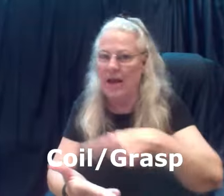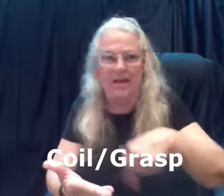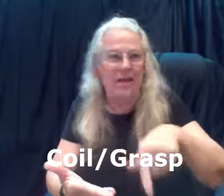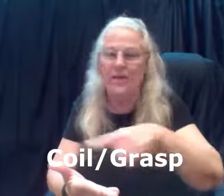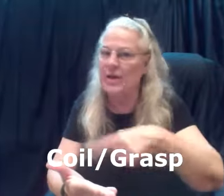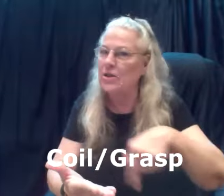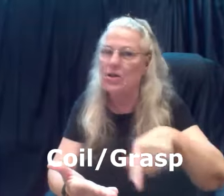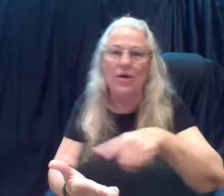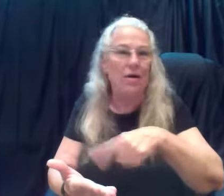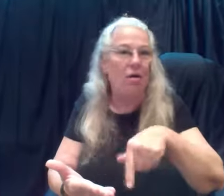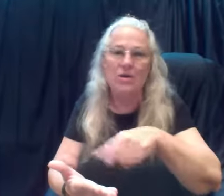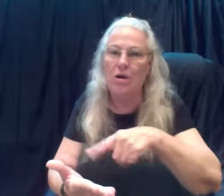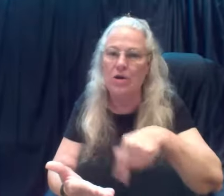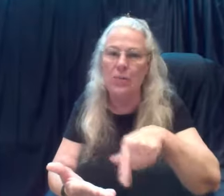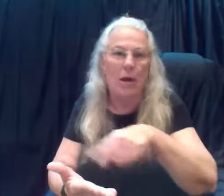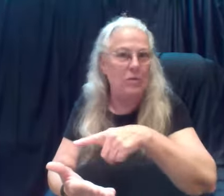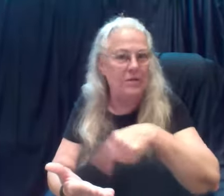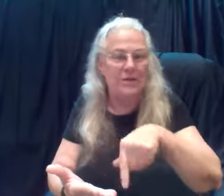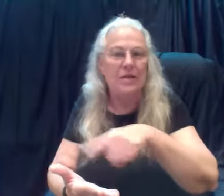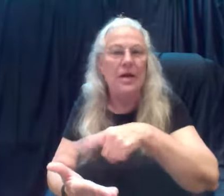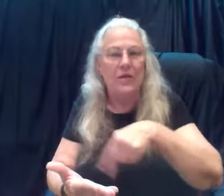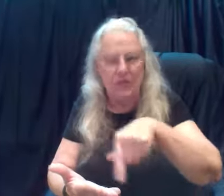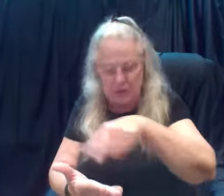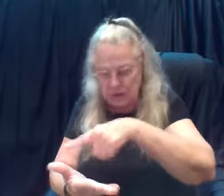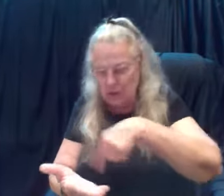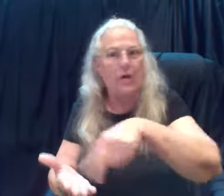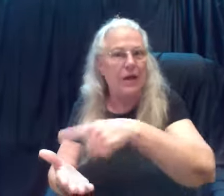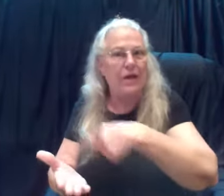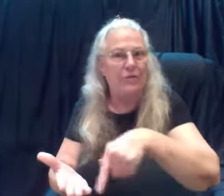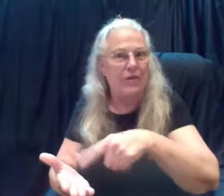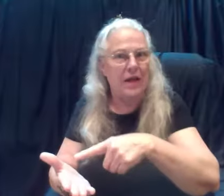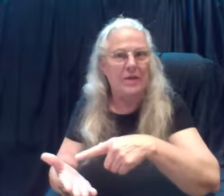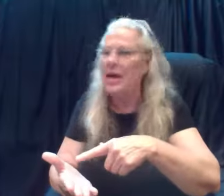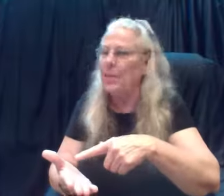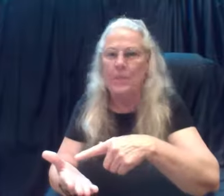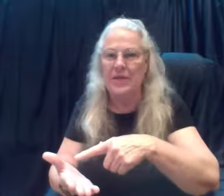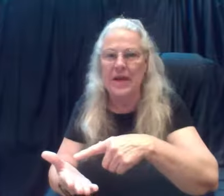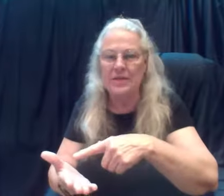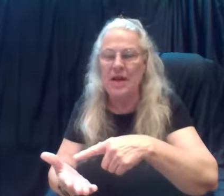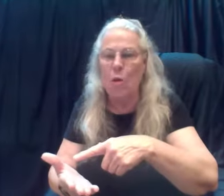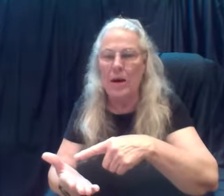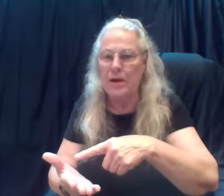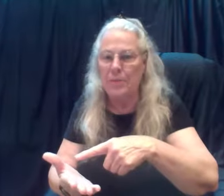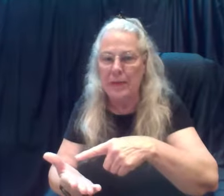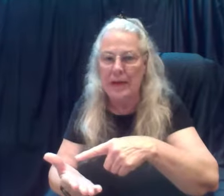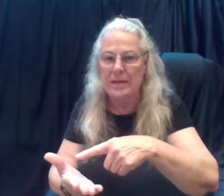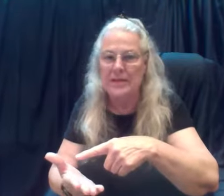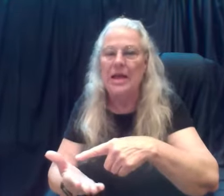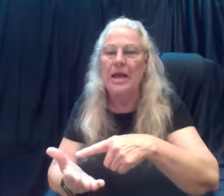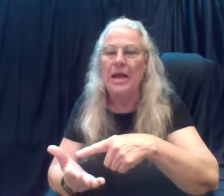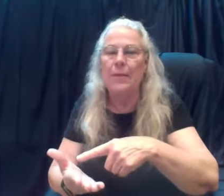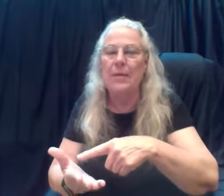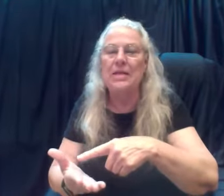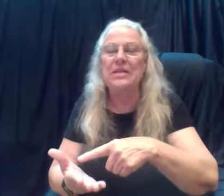the dictionary, all it talked about was the circling of things. But that's not what it means. It means in